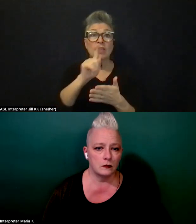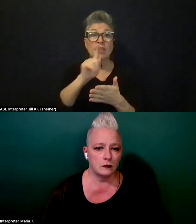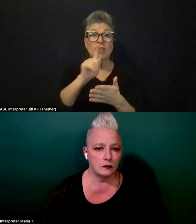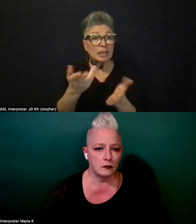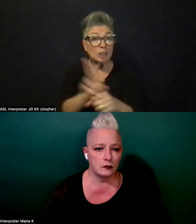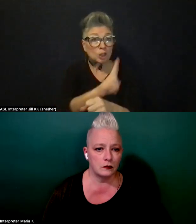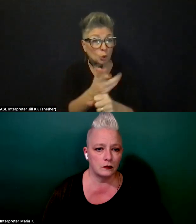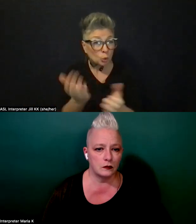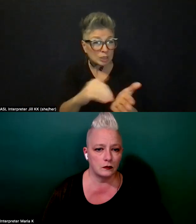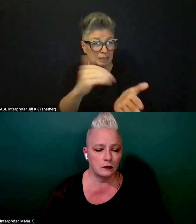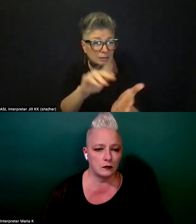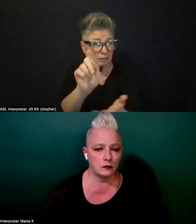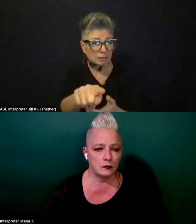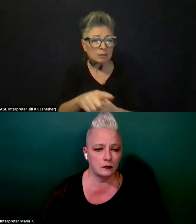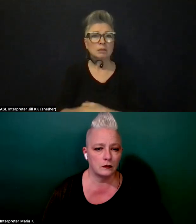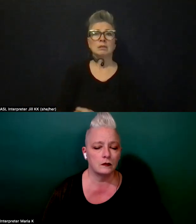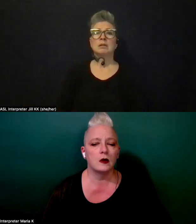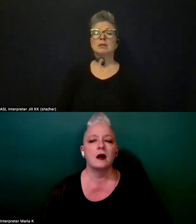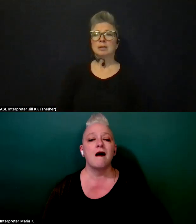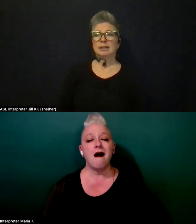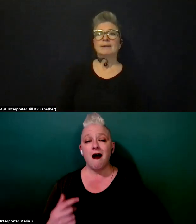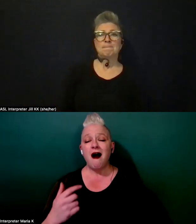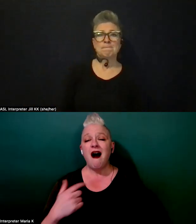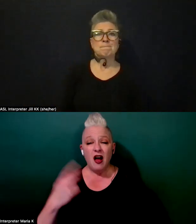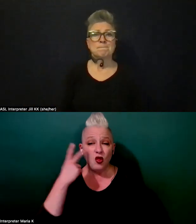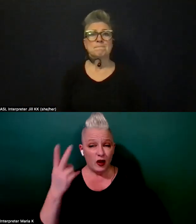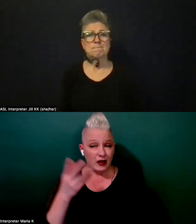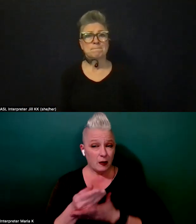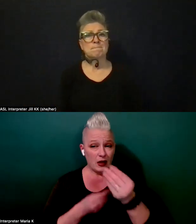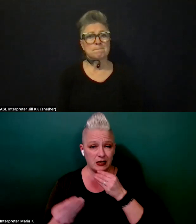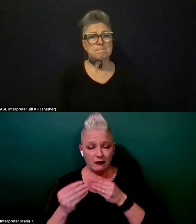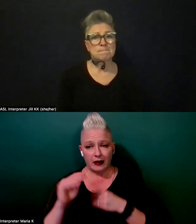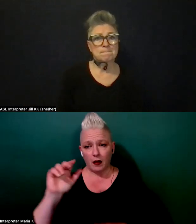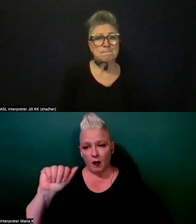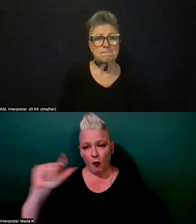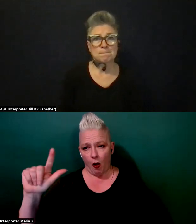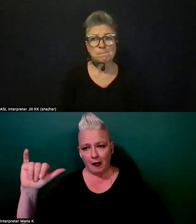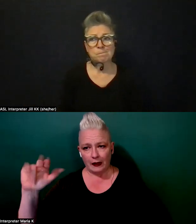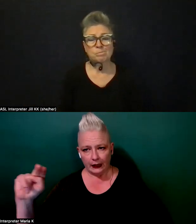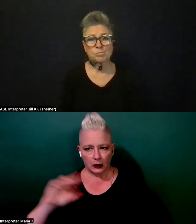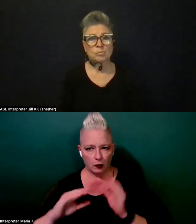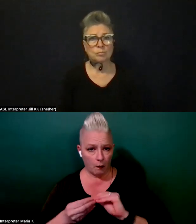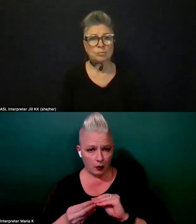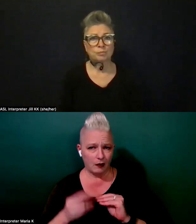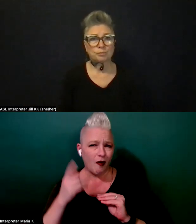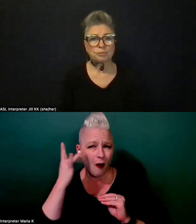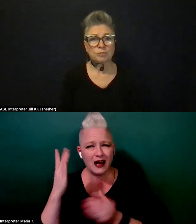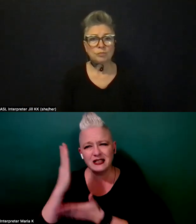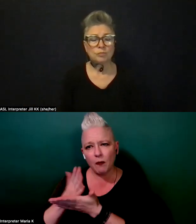So I look at my budgets kind of as like an all-in number just because some things cost more than other things.